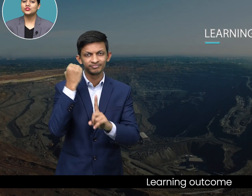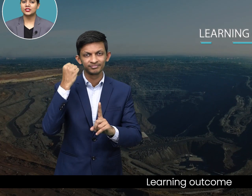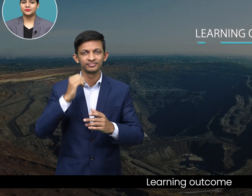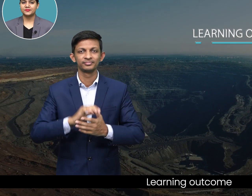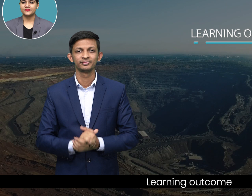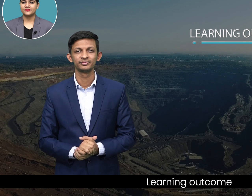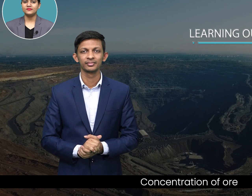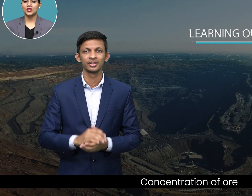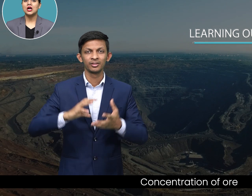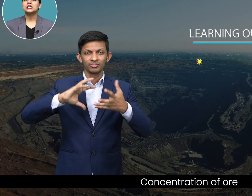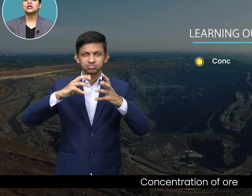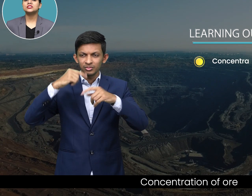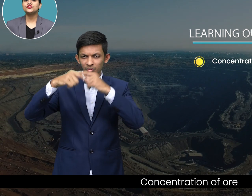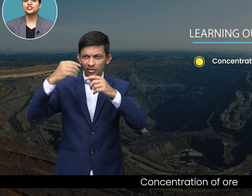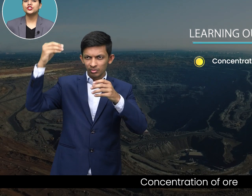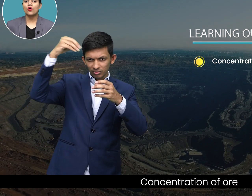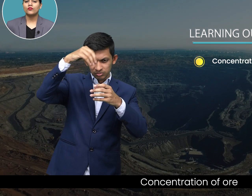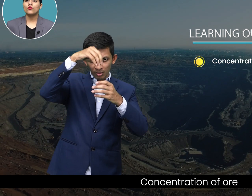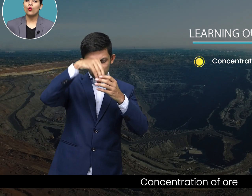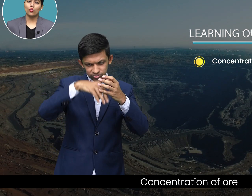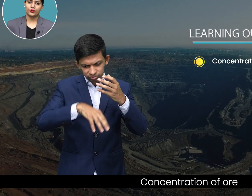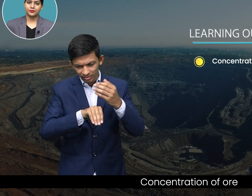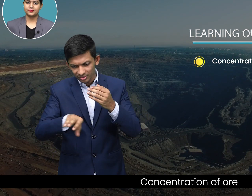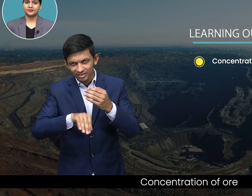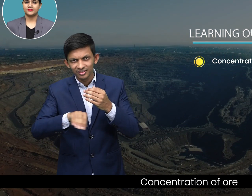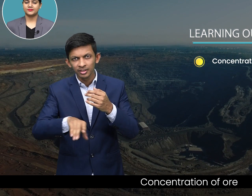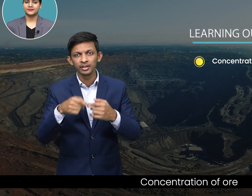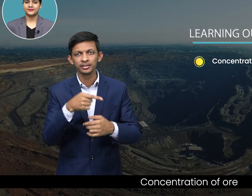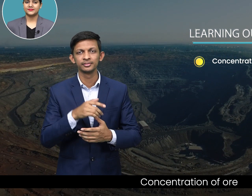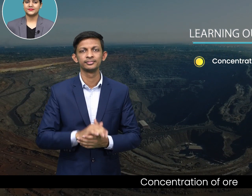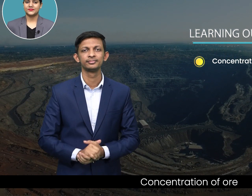Learning outcome. Concentration of ore.